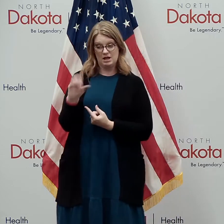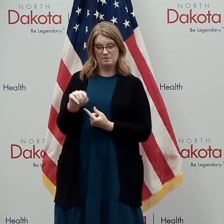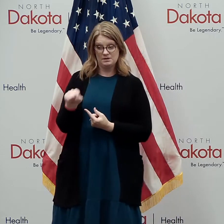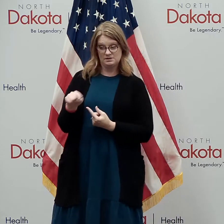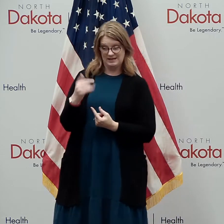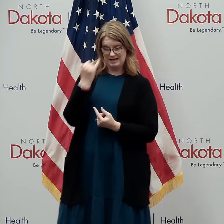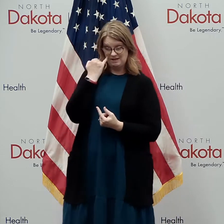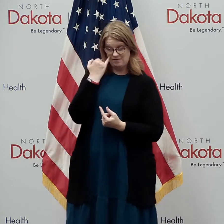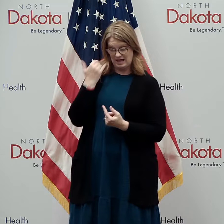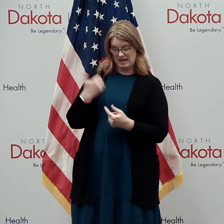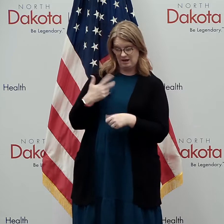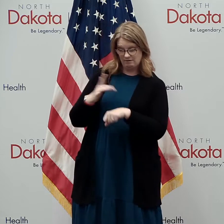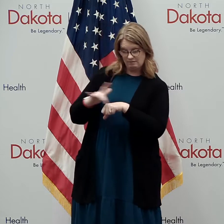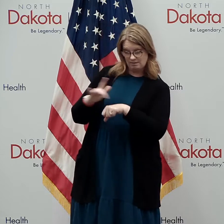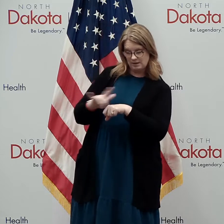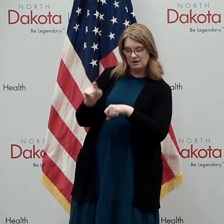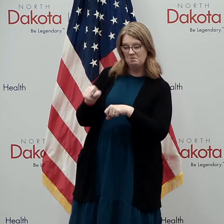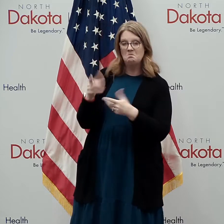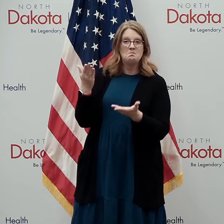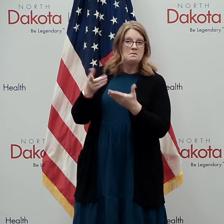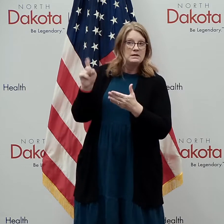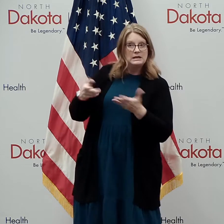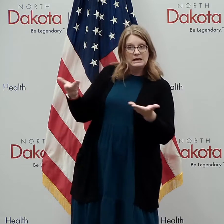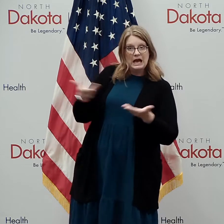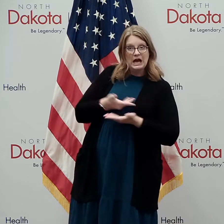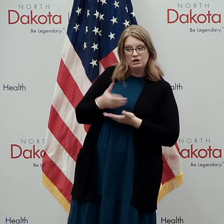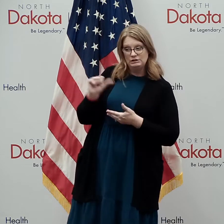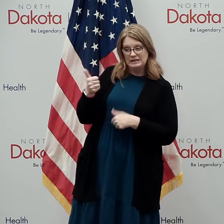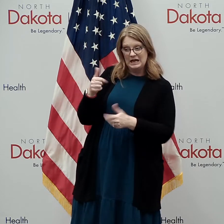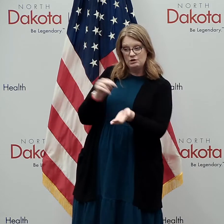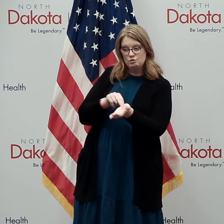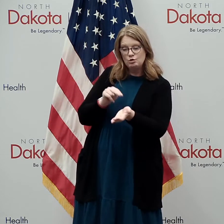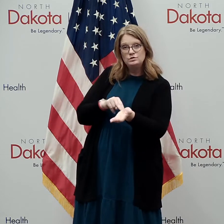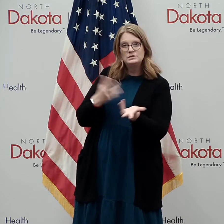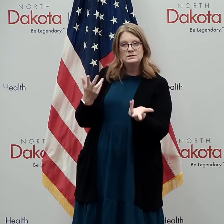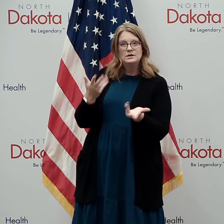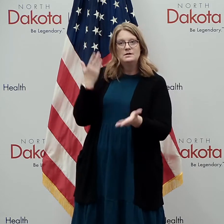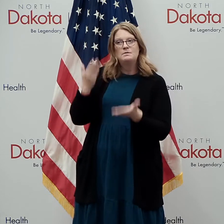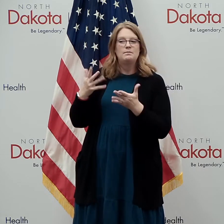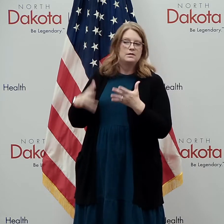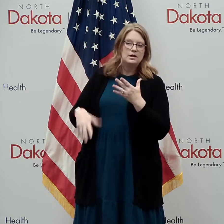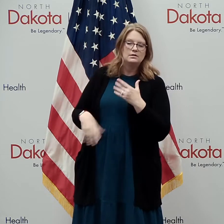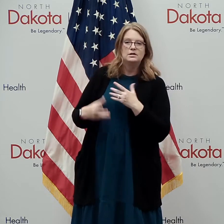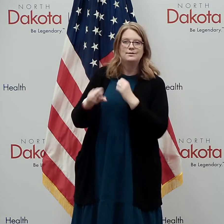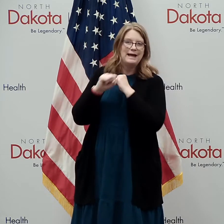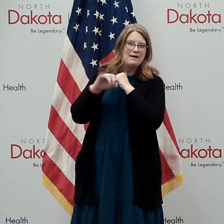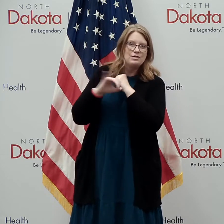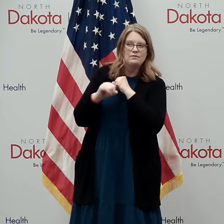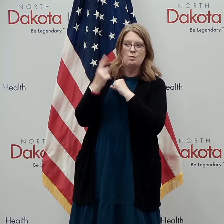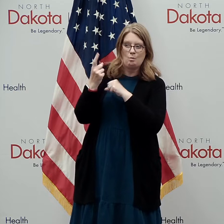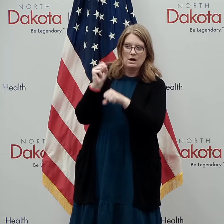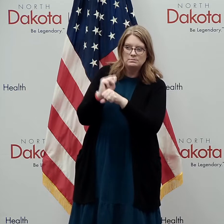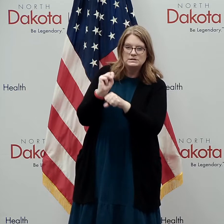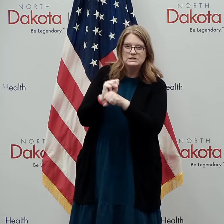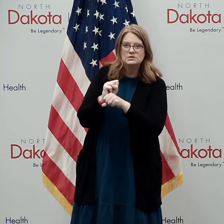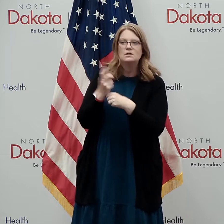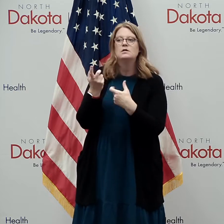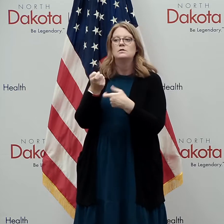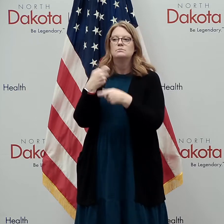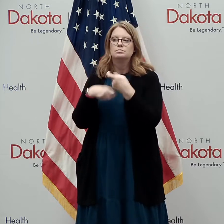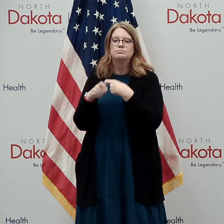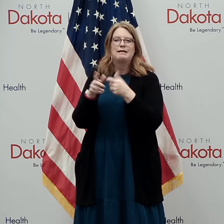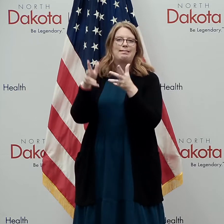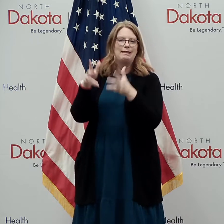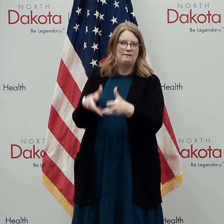if they have, say they need to hire 10 nurses, they might only post one job opening for a nurse, and when it's filled, they just